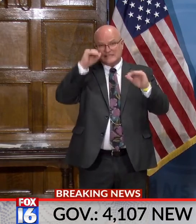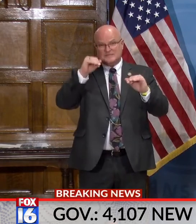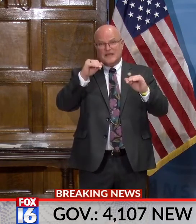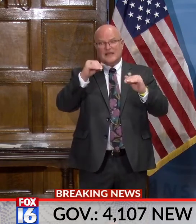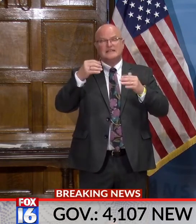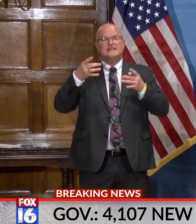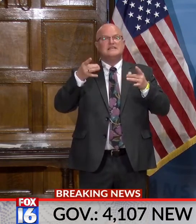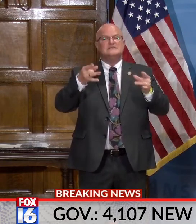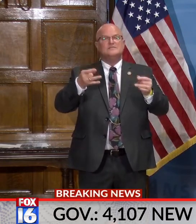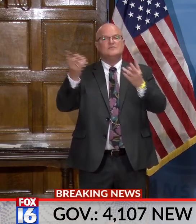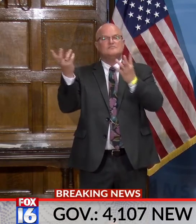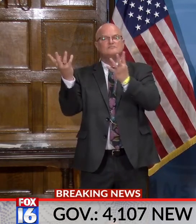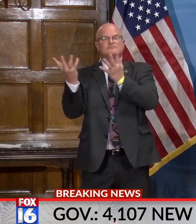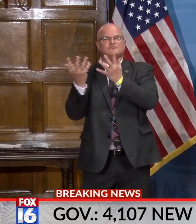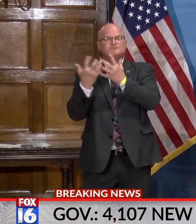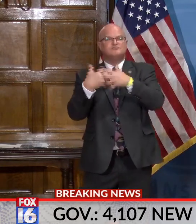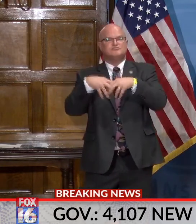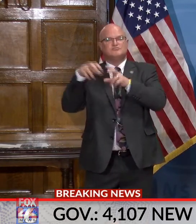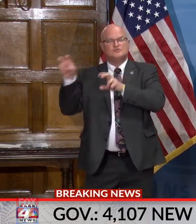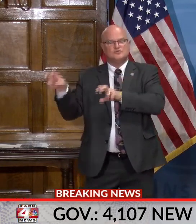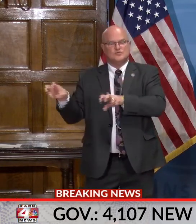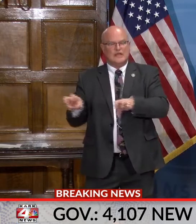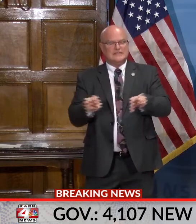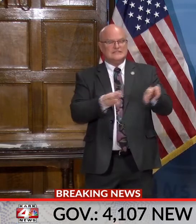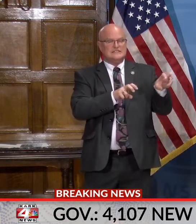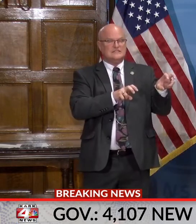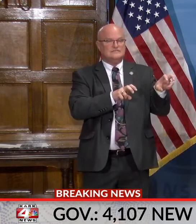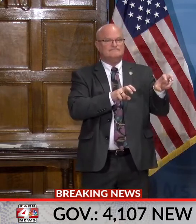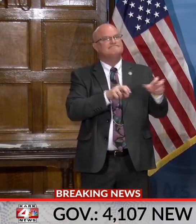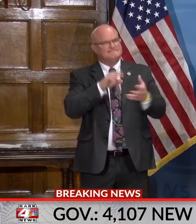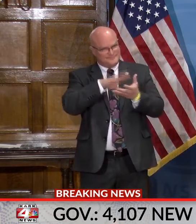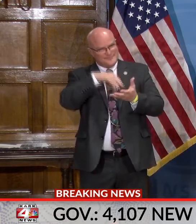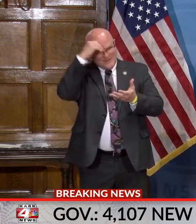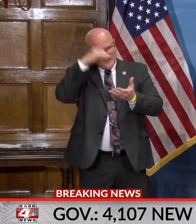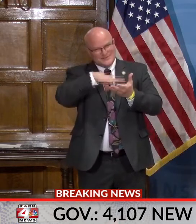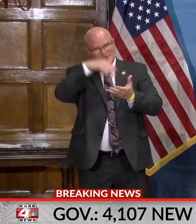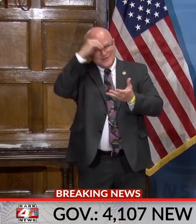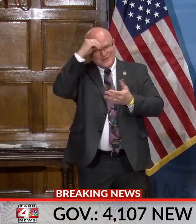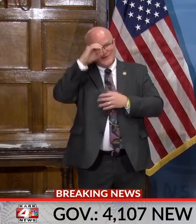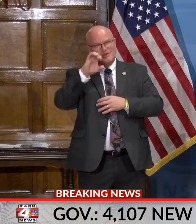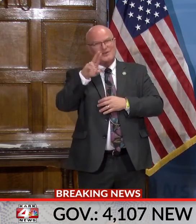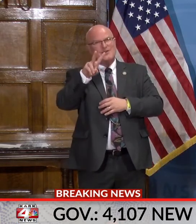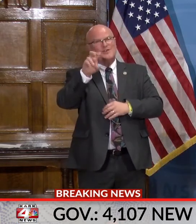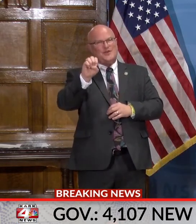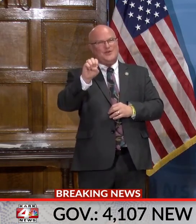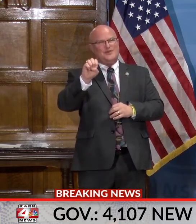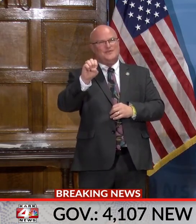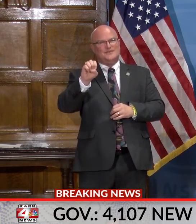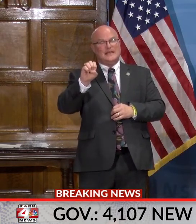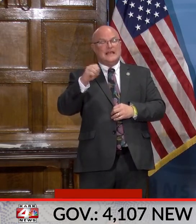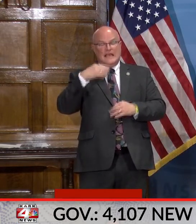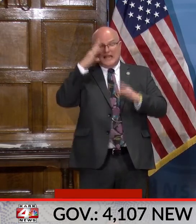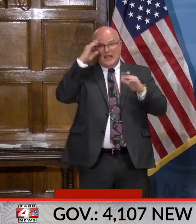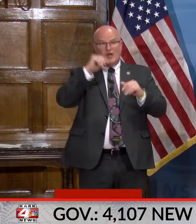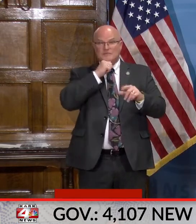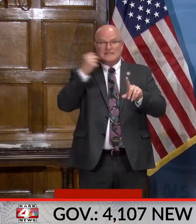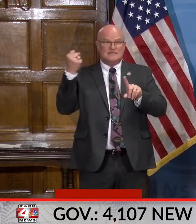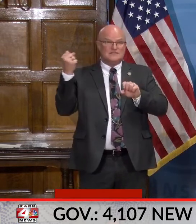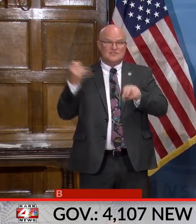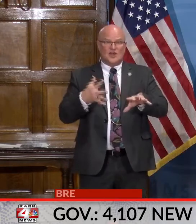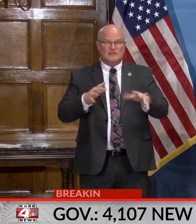smooth transition there. There is a learning curve. There's a big learning curve, and I hope that that doesn't cause any